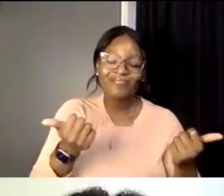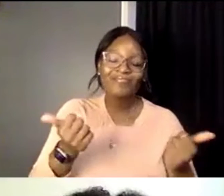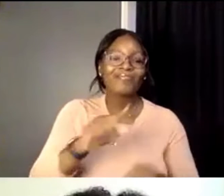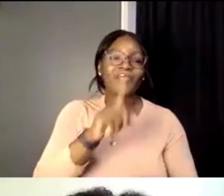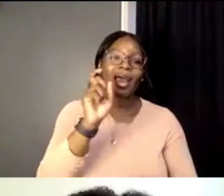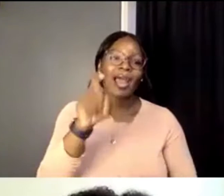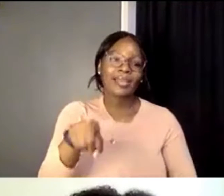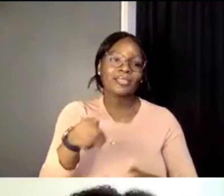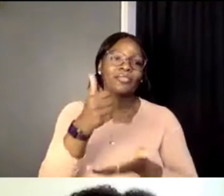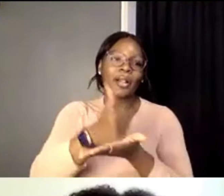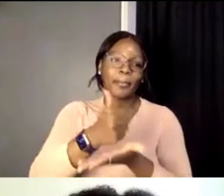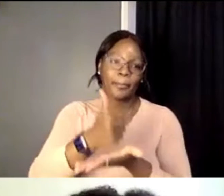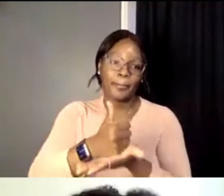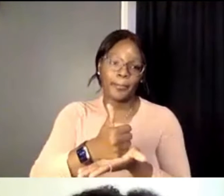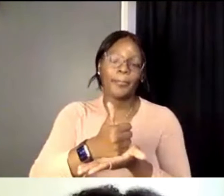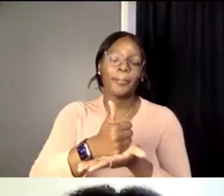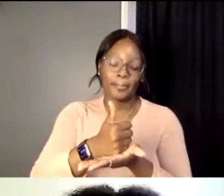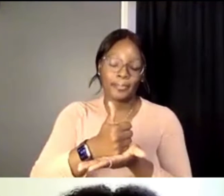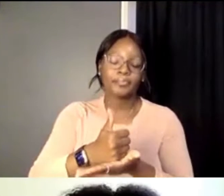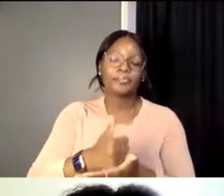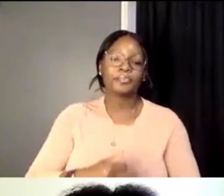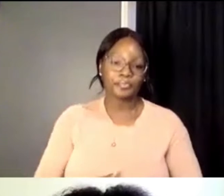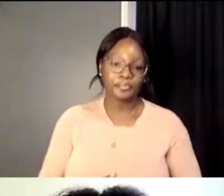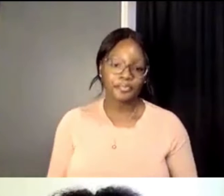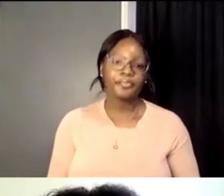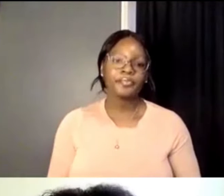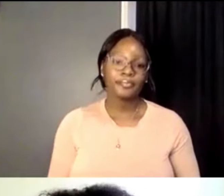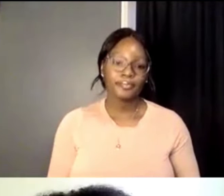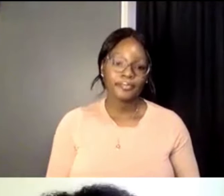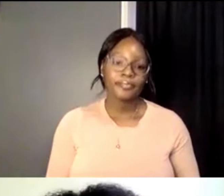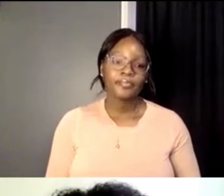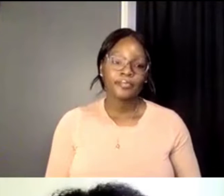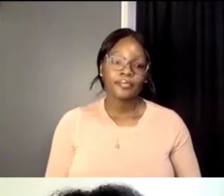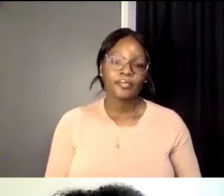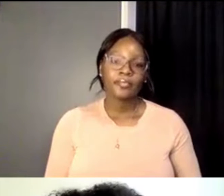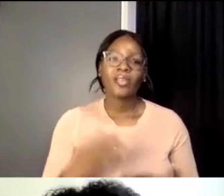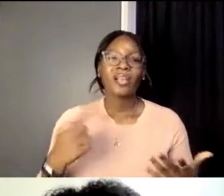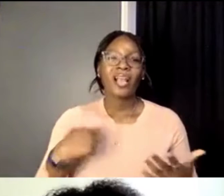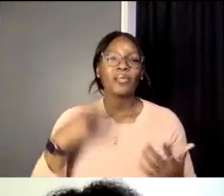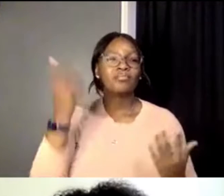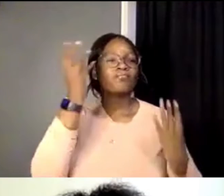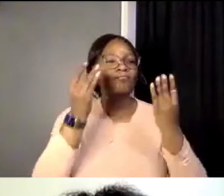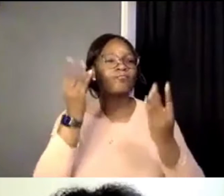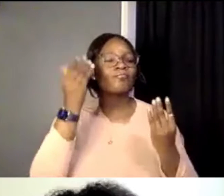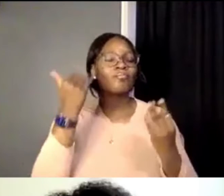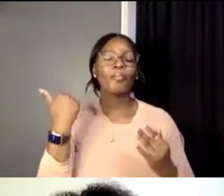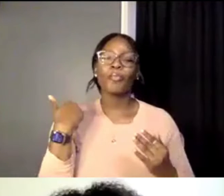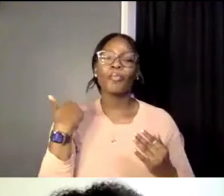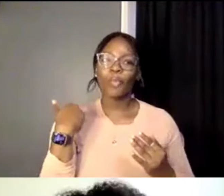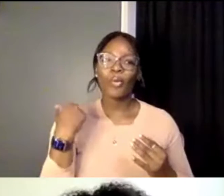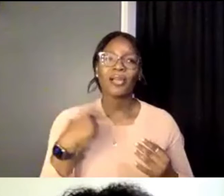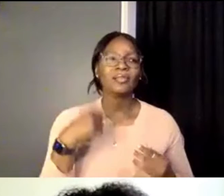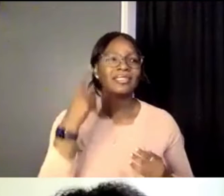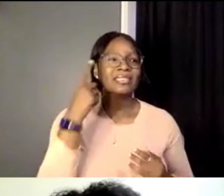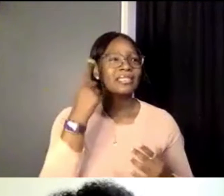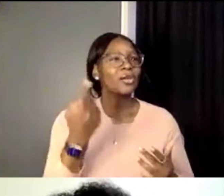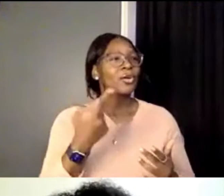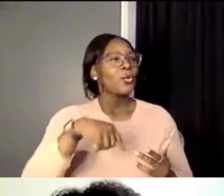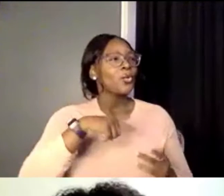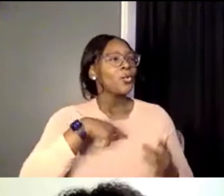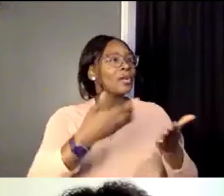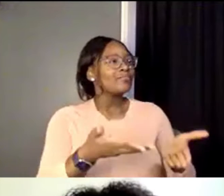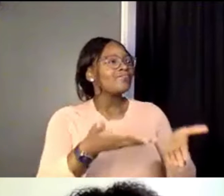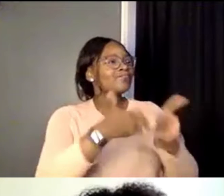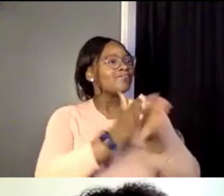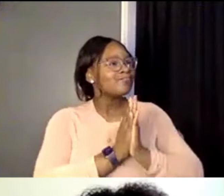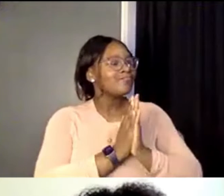ways. You know, I was thinking about this earlier and I was like, well, we get help and ask for help all the time in ways that we don't